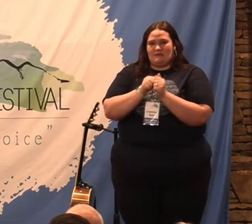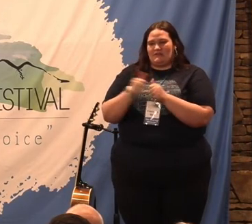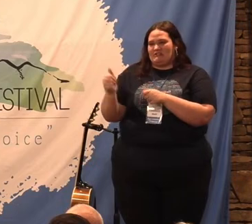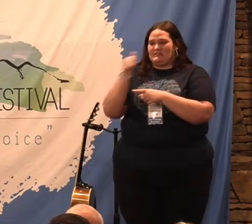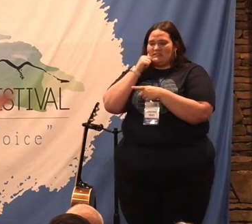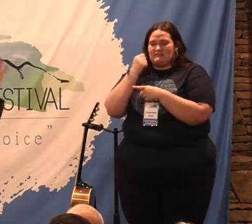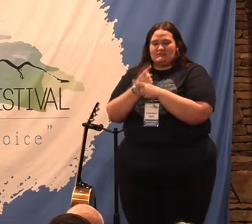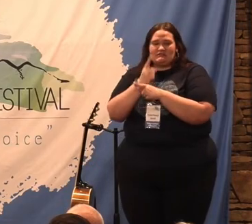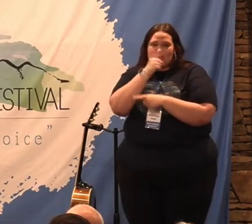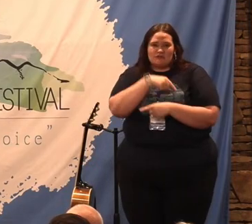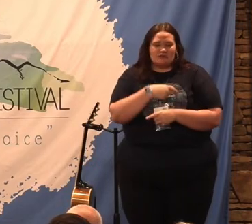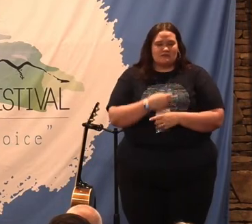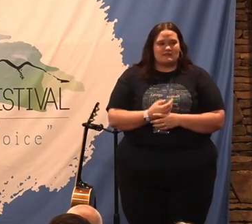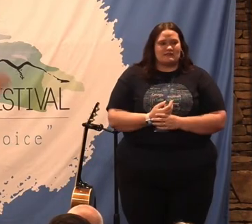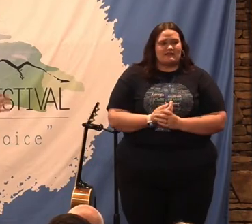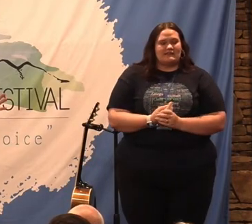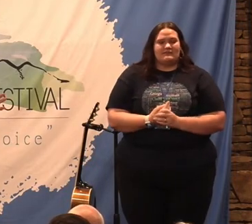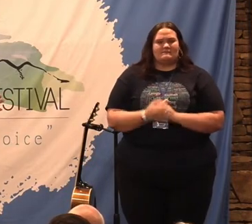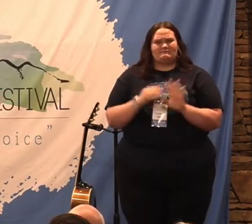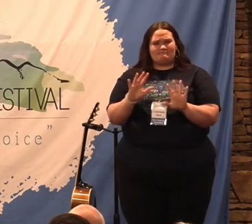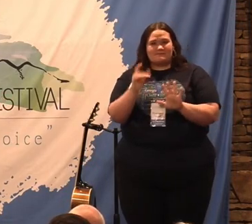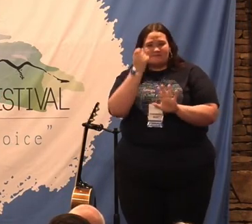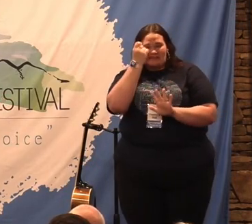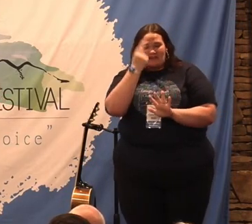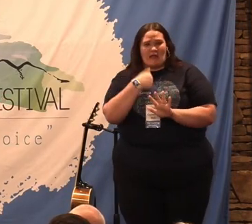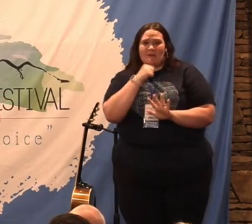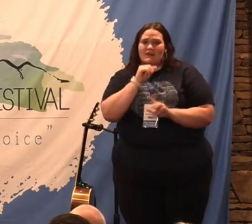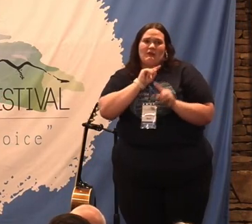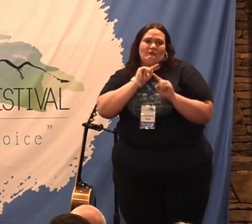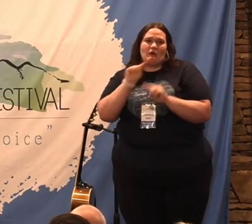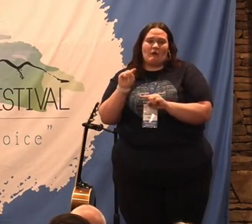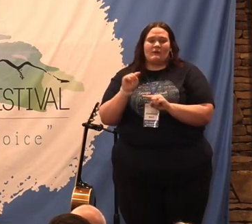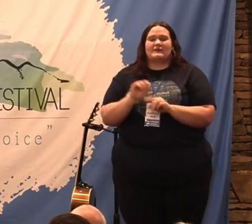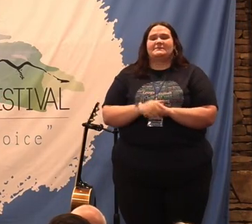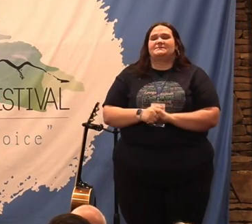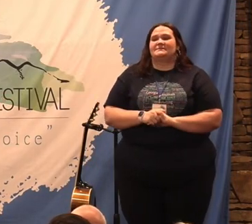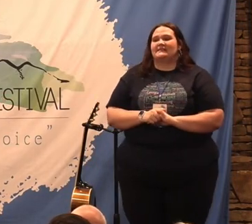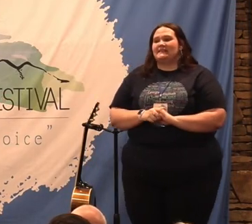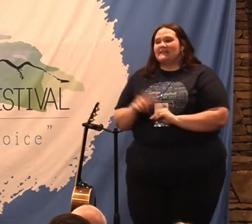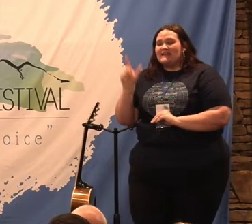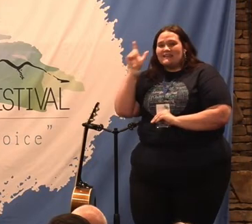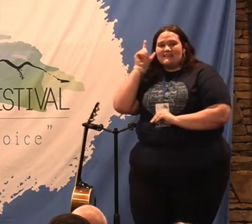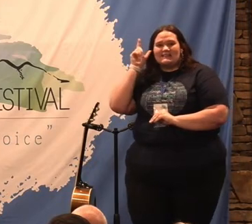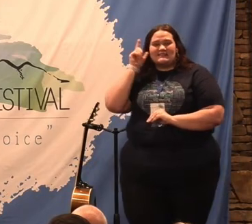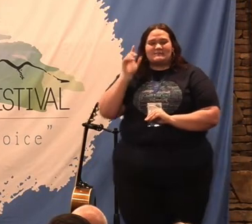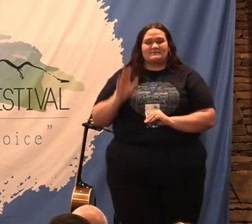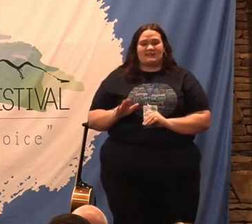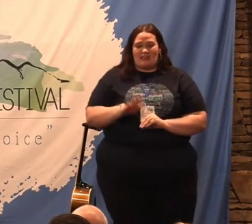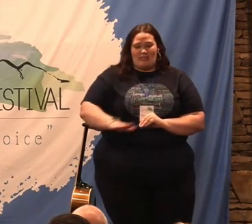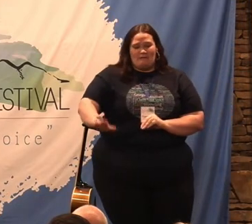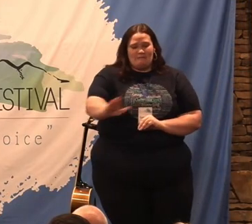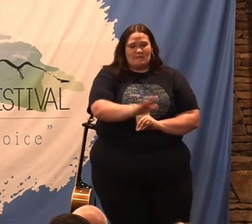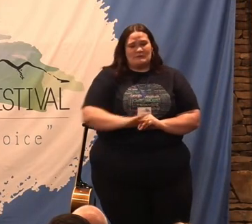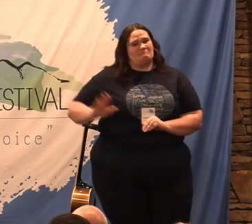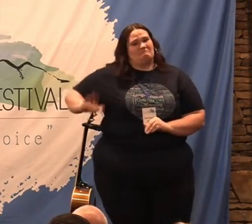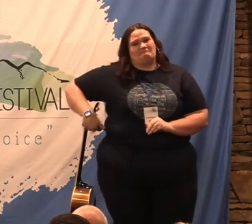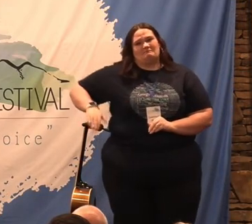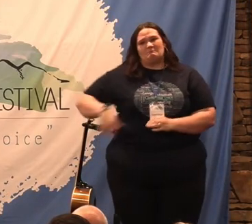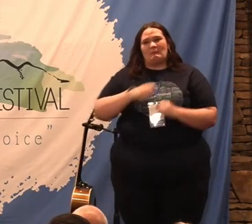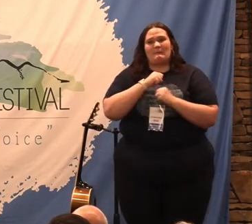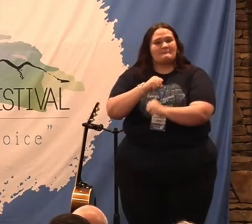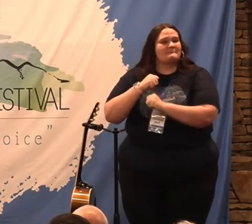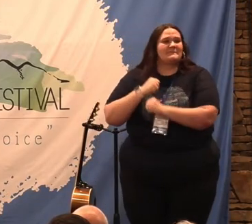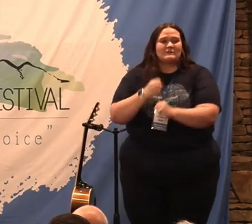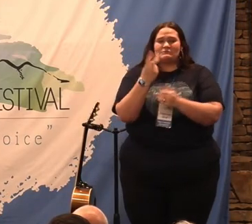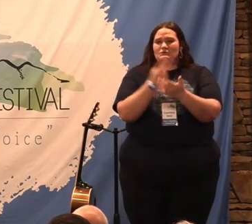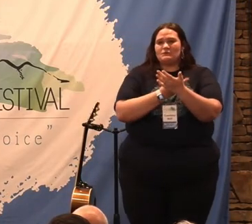stepsisters. She said, look guys, I'm not going. Listen, the scullery floor has not been mopped in 2 weeks.